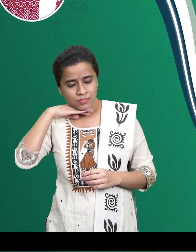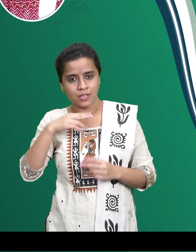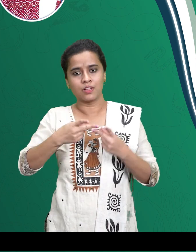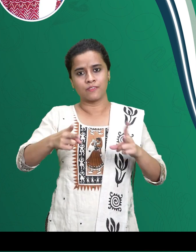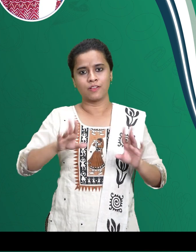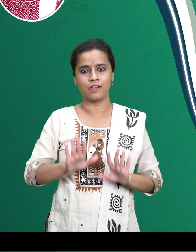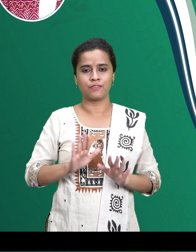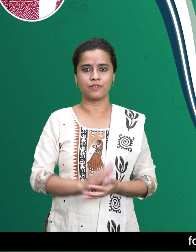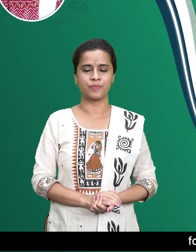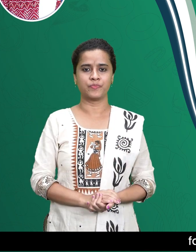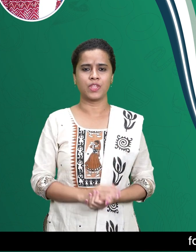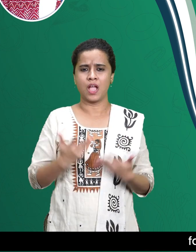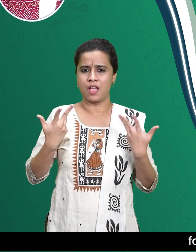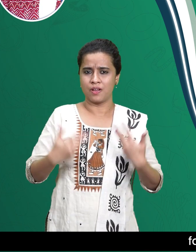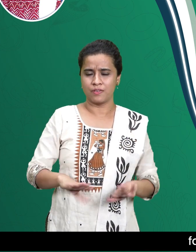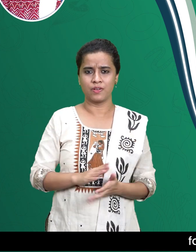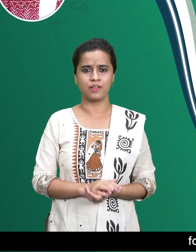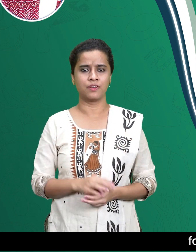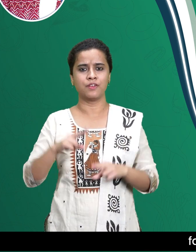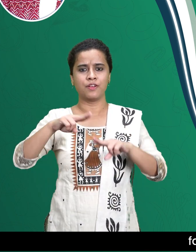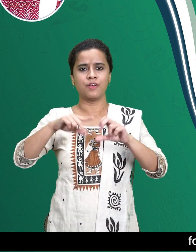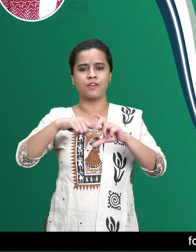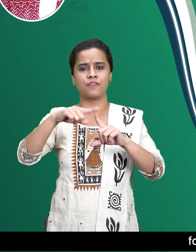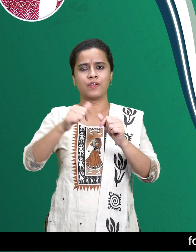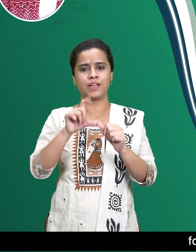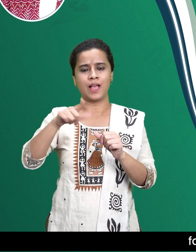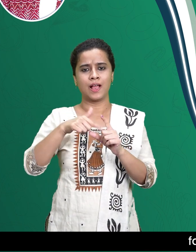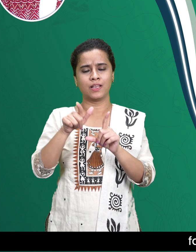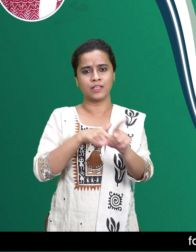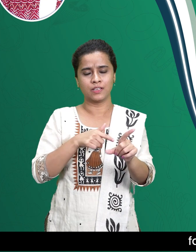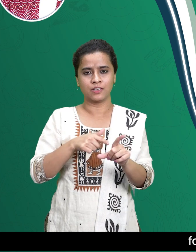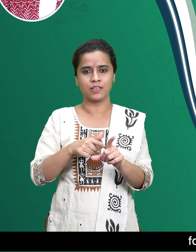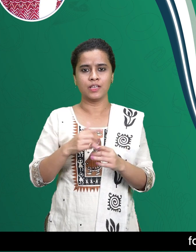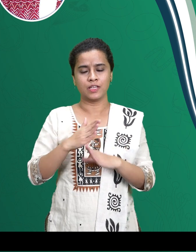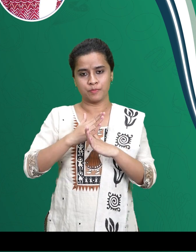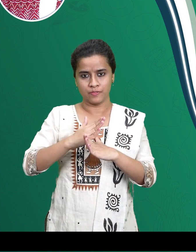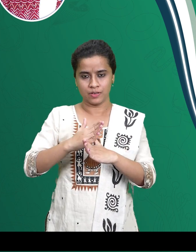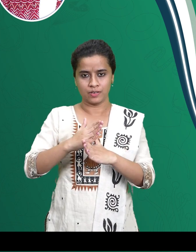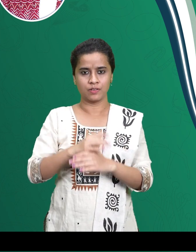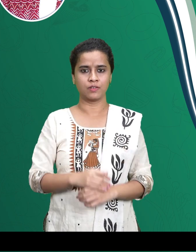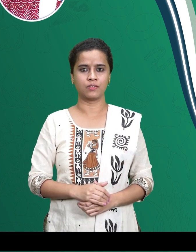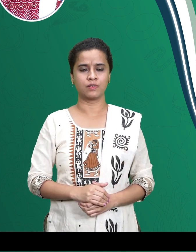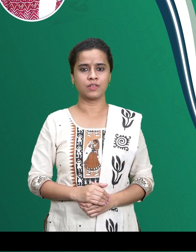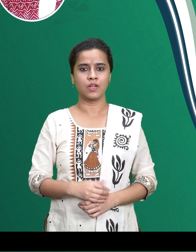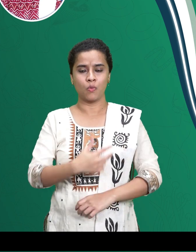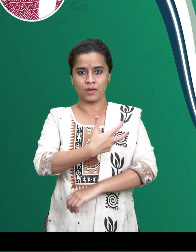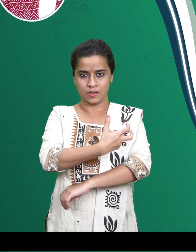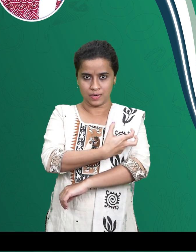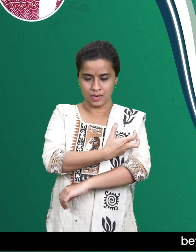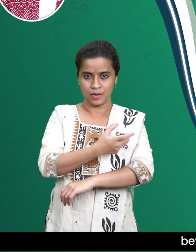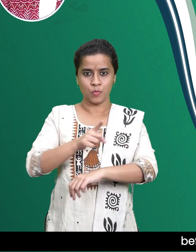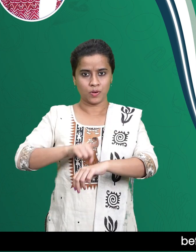However, fatality can be prevented by timely vaccination